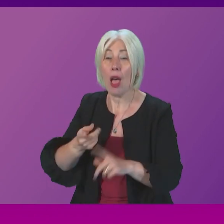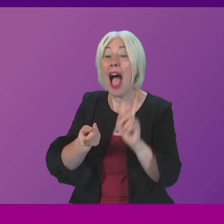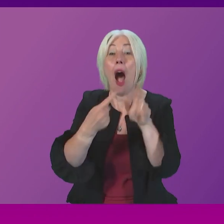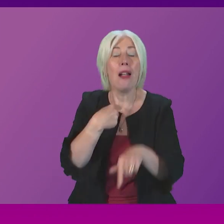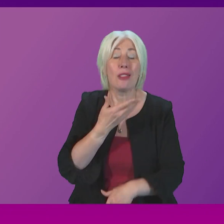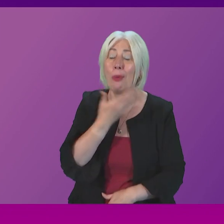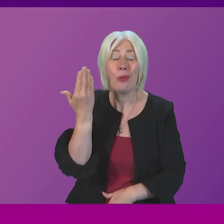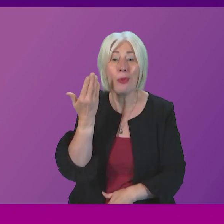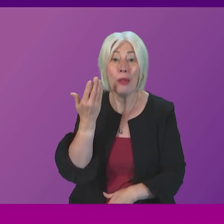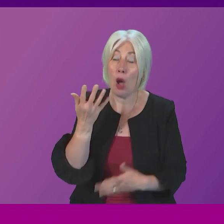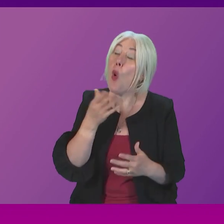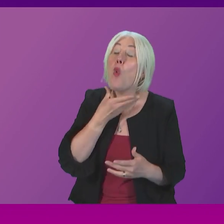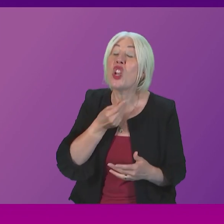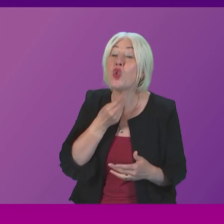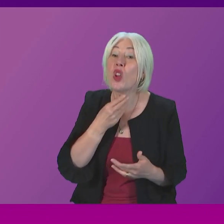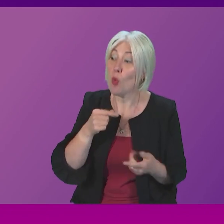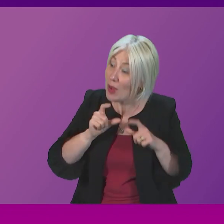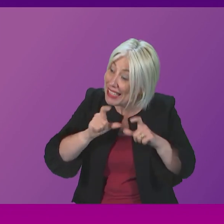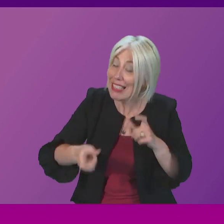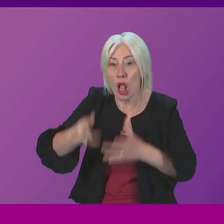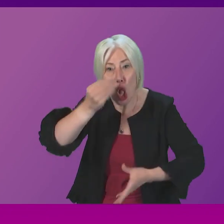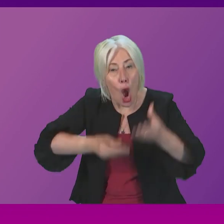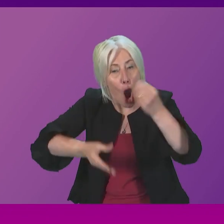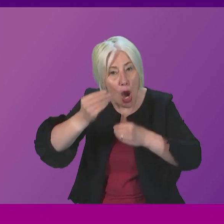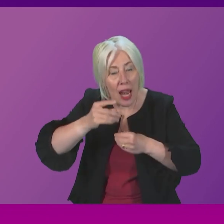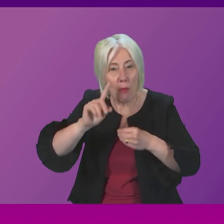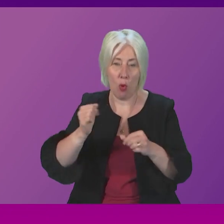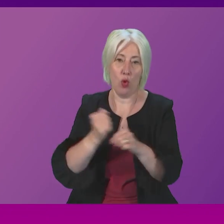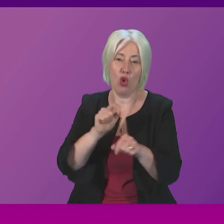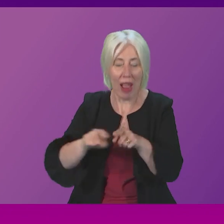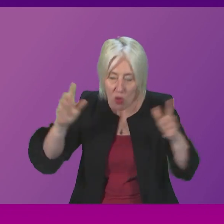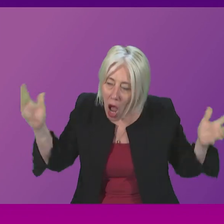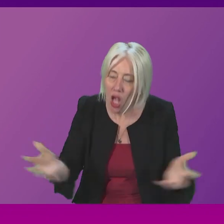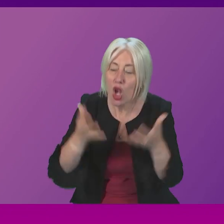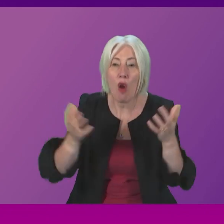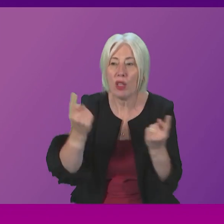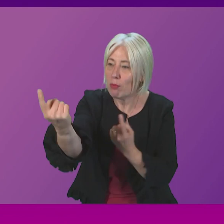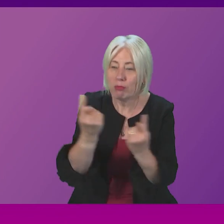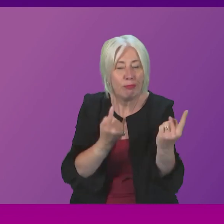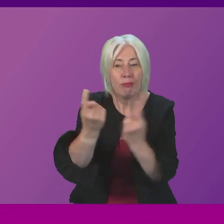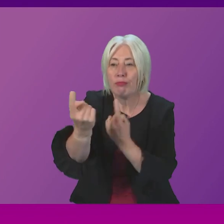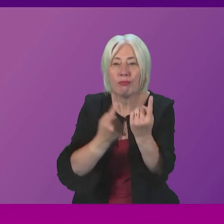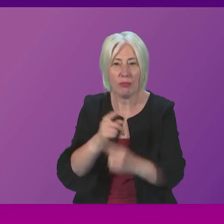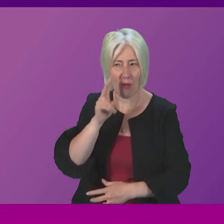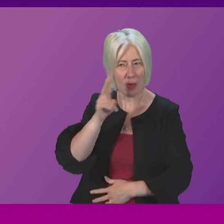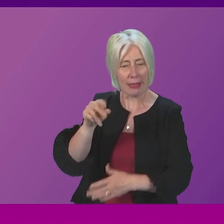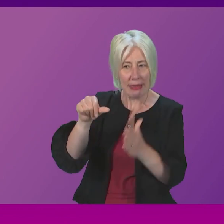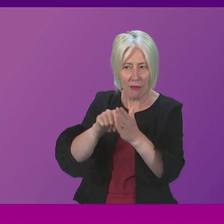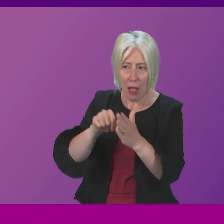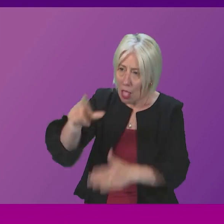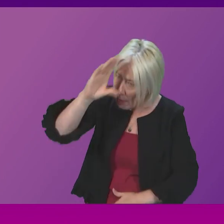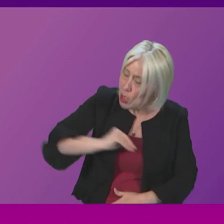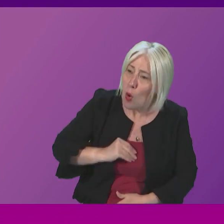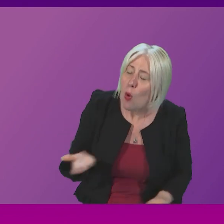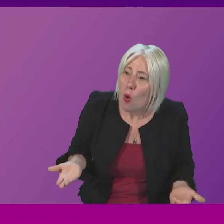did, because we're all still learning. All we can do, though, is to encourage everybody to come forward. If you see there's a difficulty, you let us